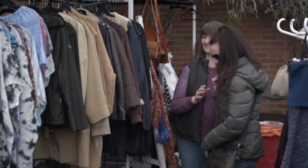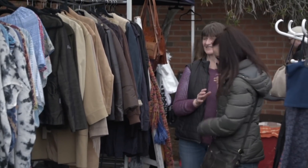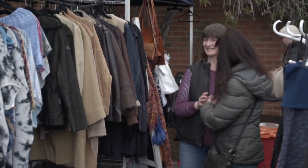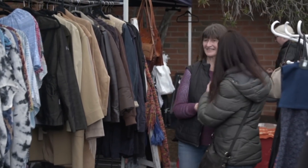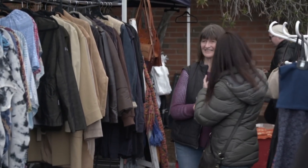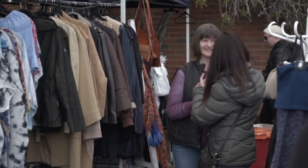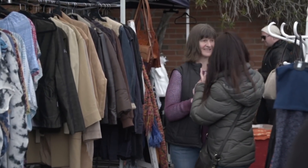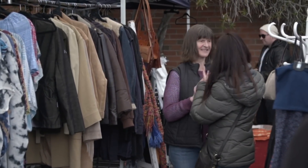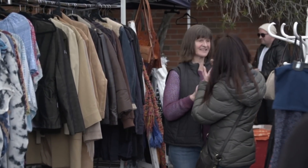clothes.